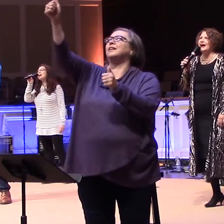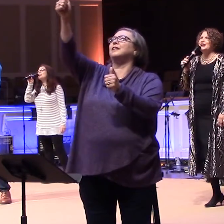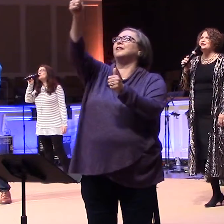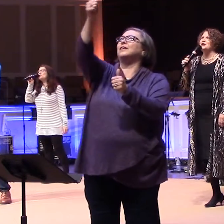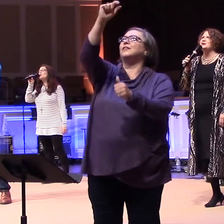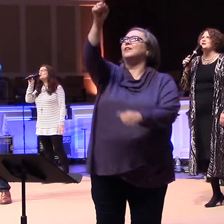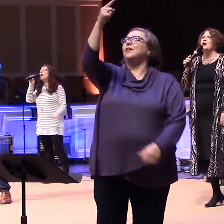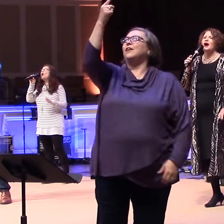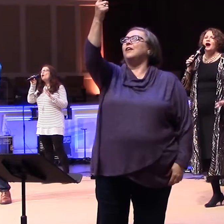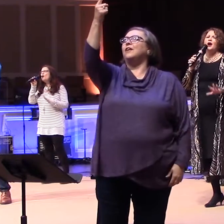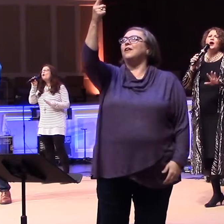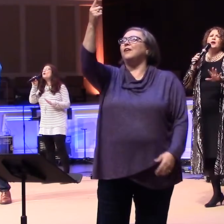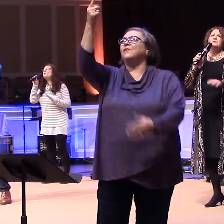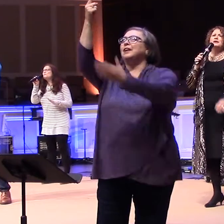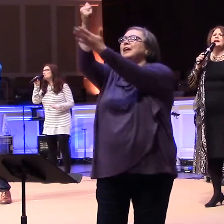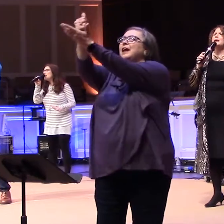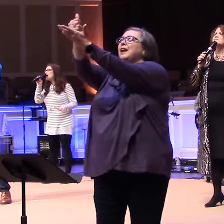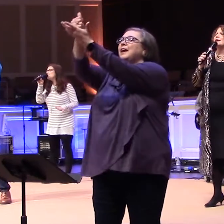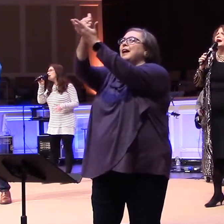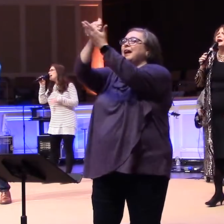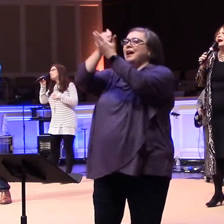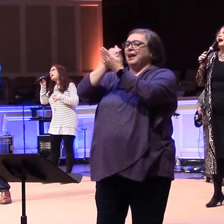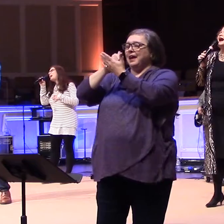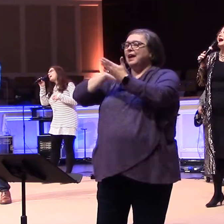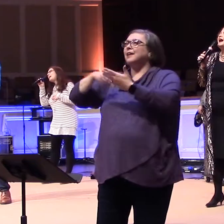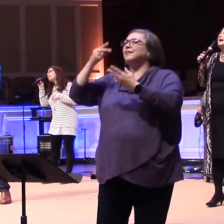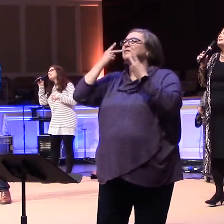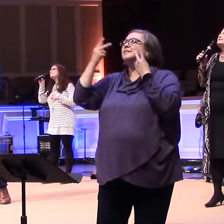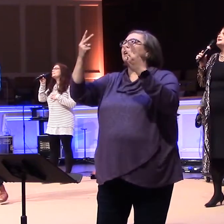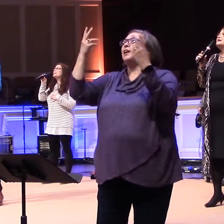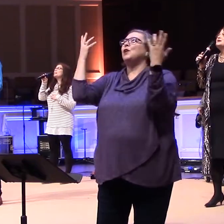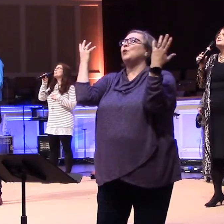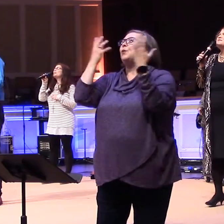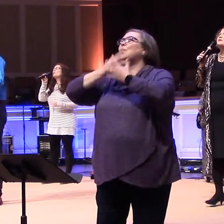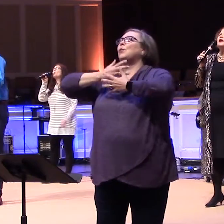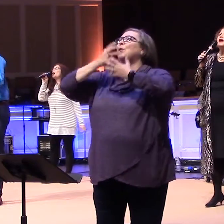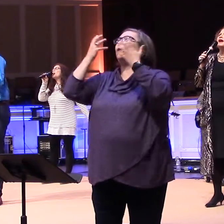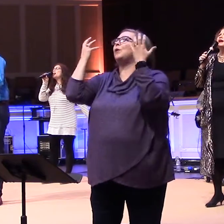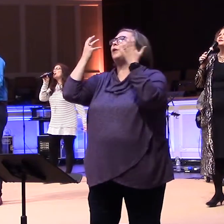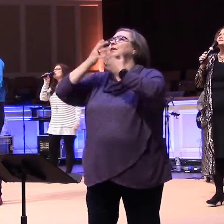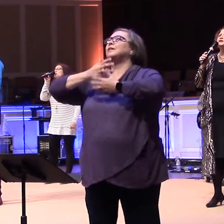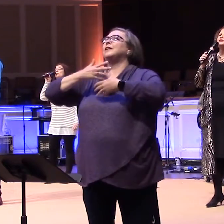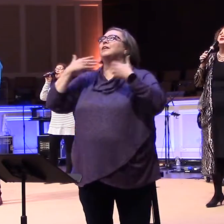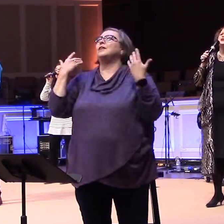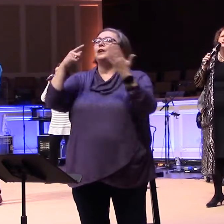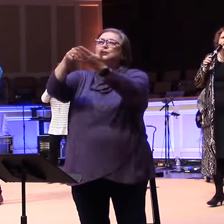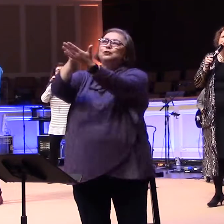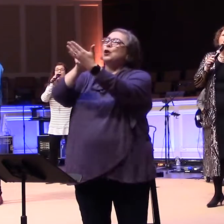Thank you.